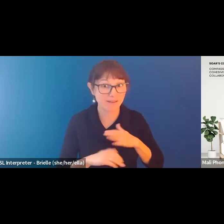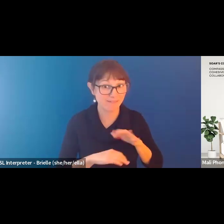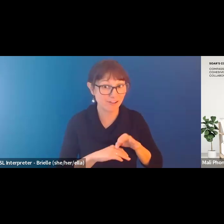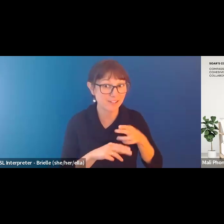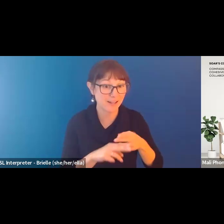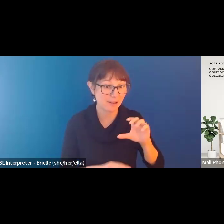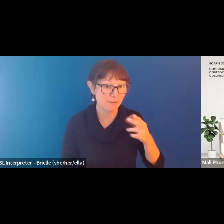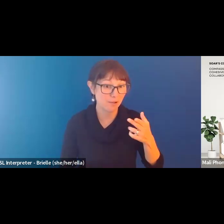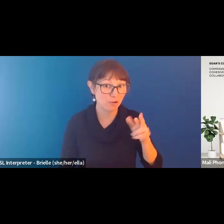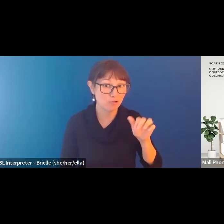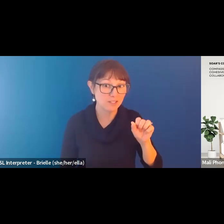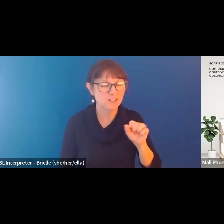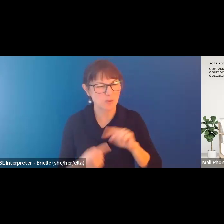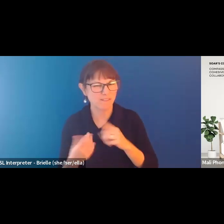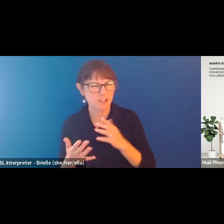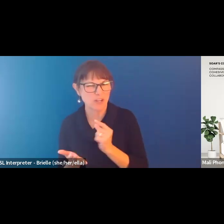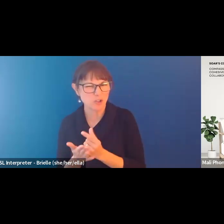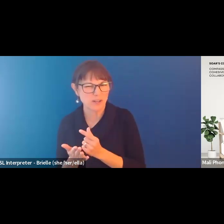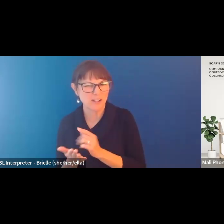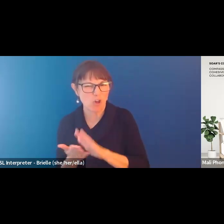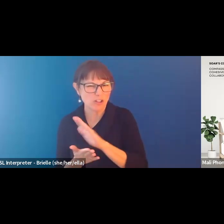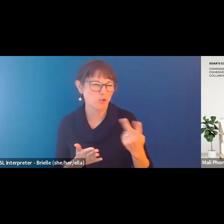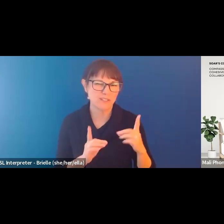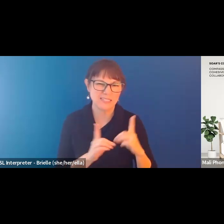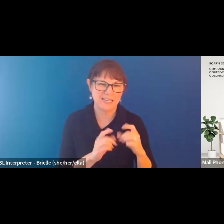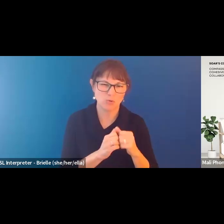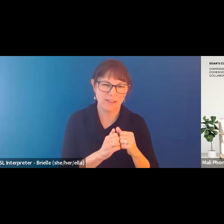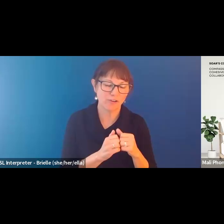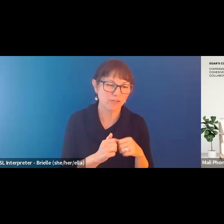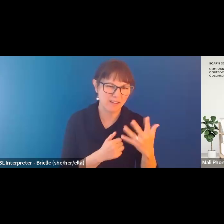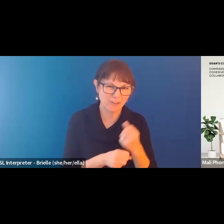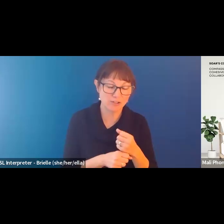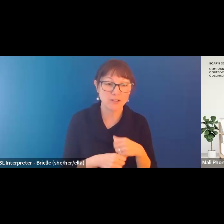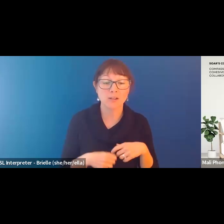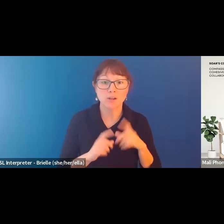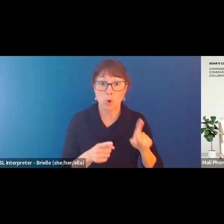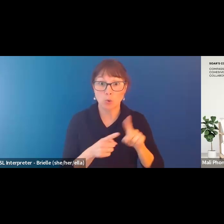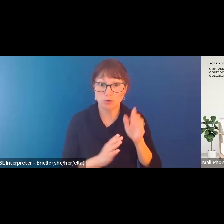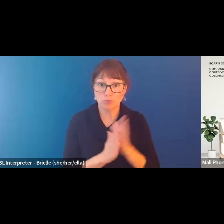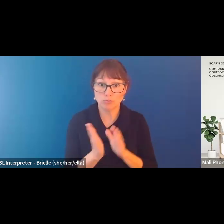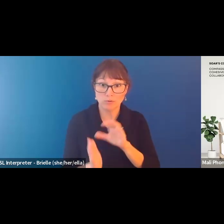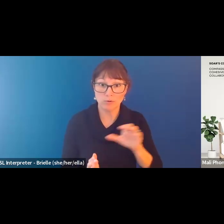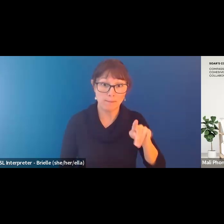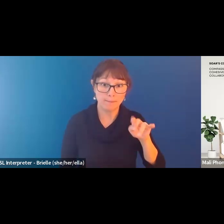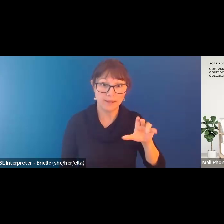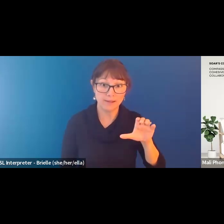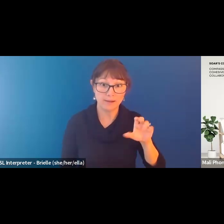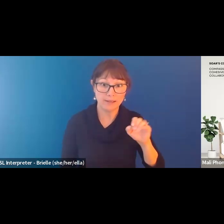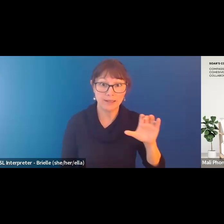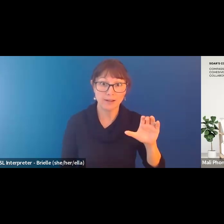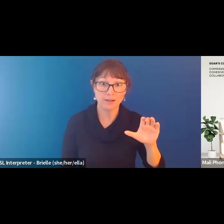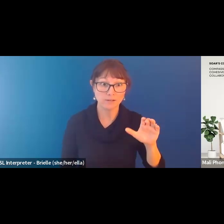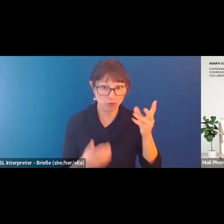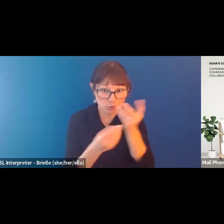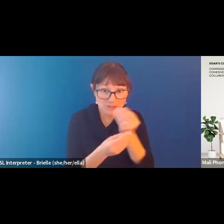for 5 years after college. At a picnic to announce our engagement to our extended family members, Chris